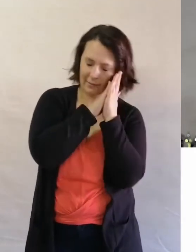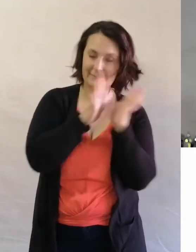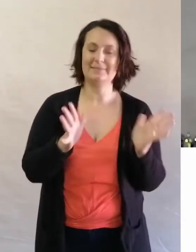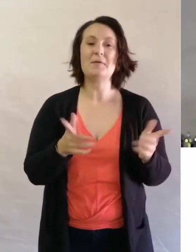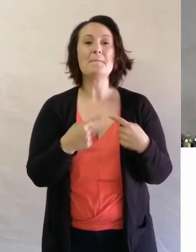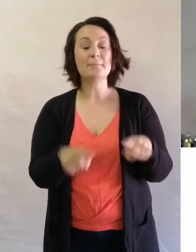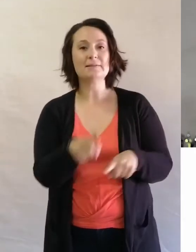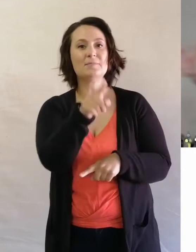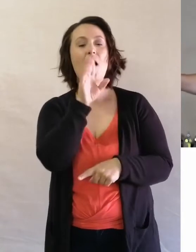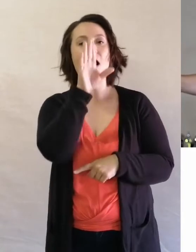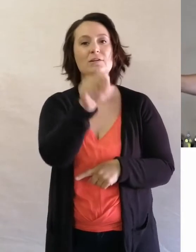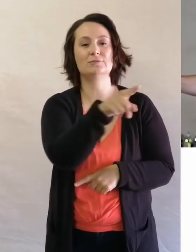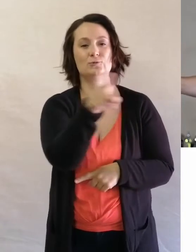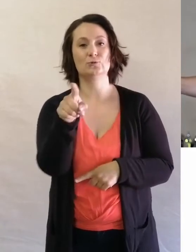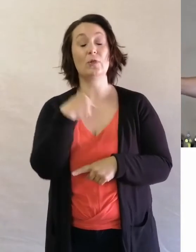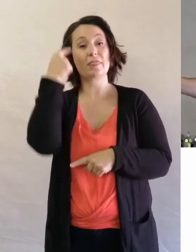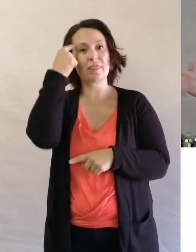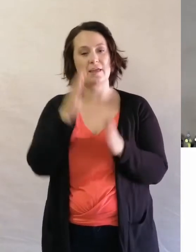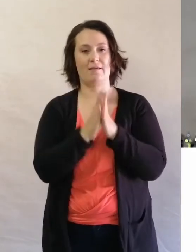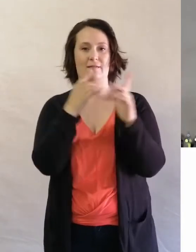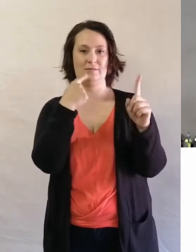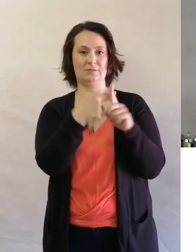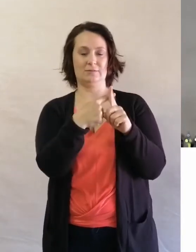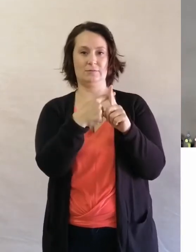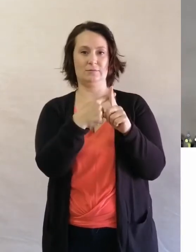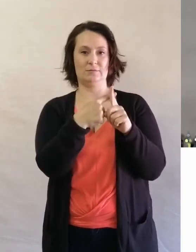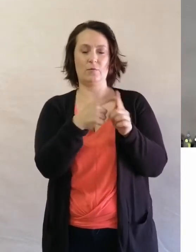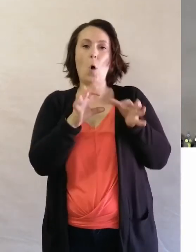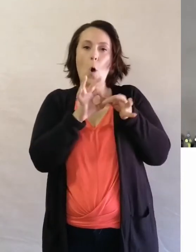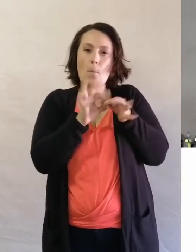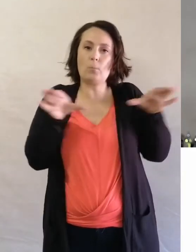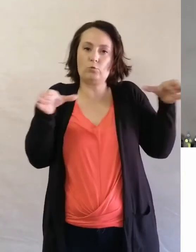But I'm asking you to think about your church. Think about your home group.